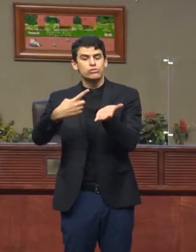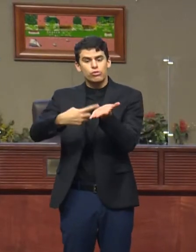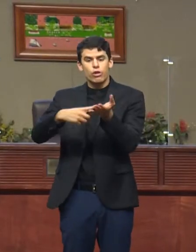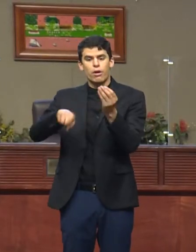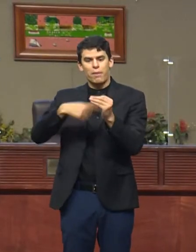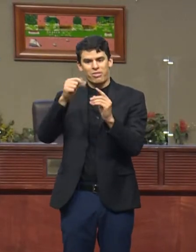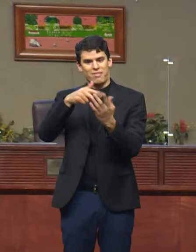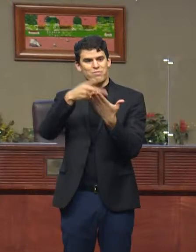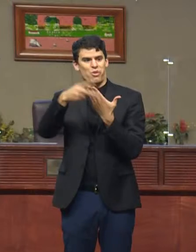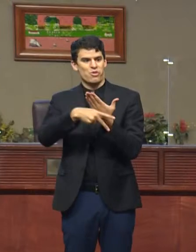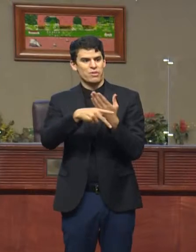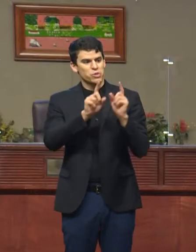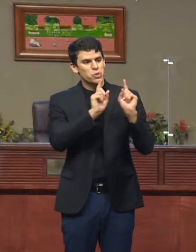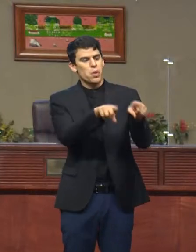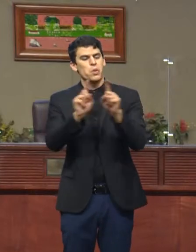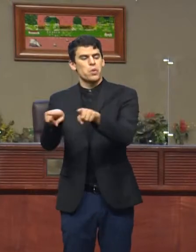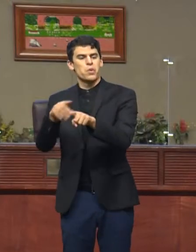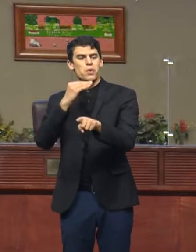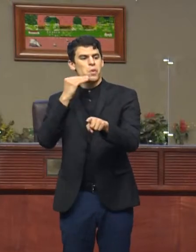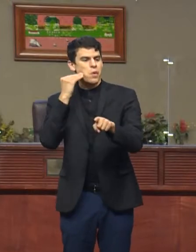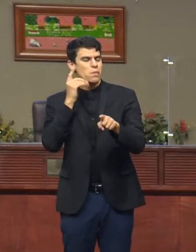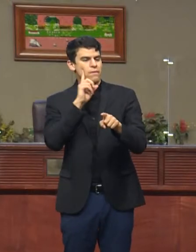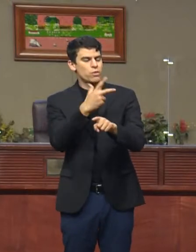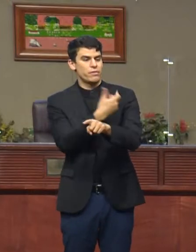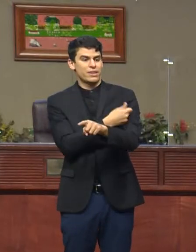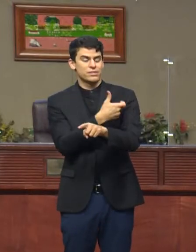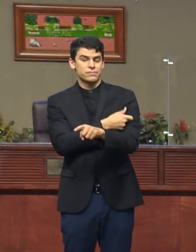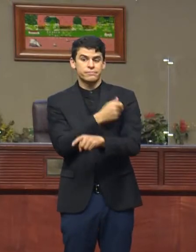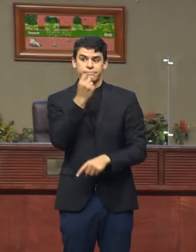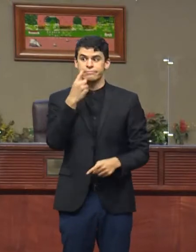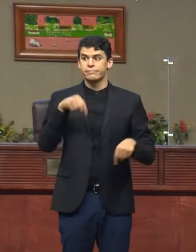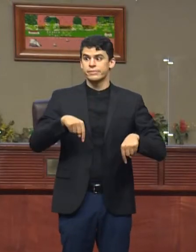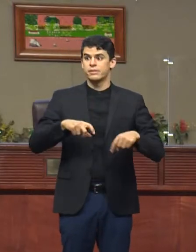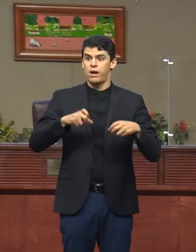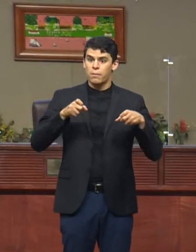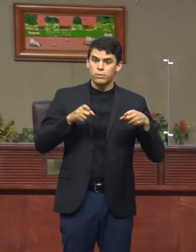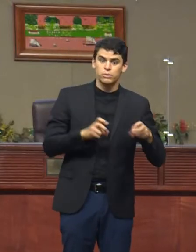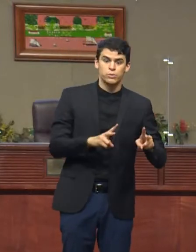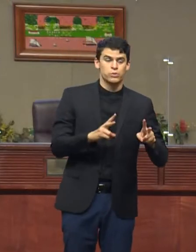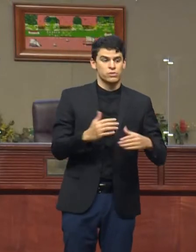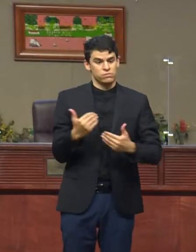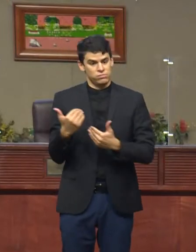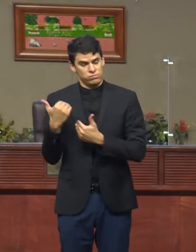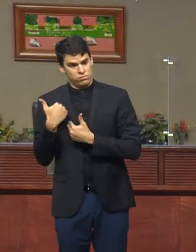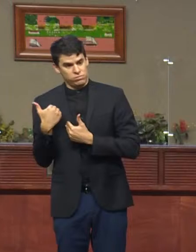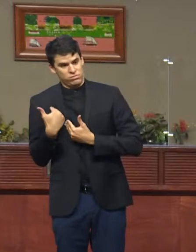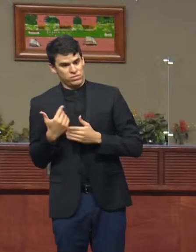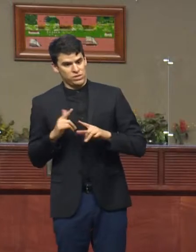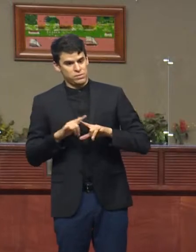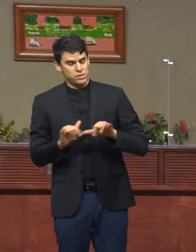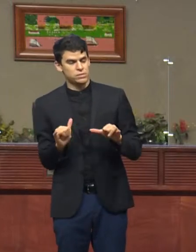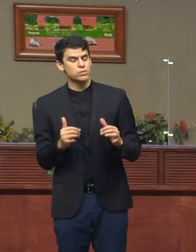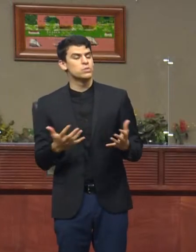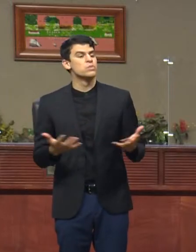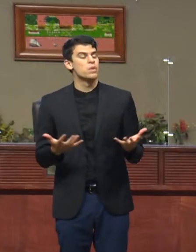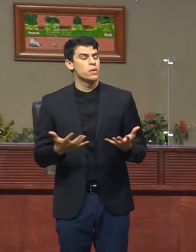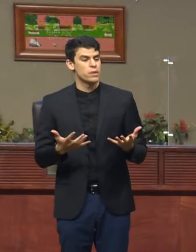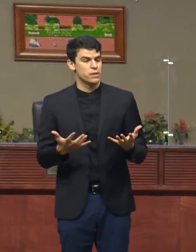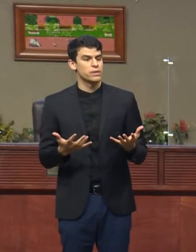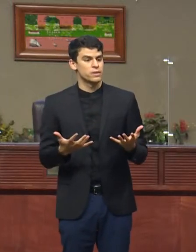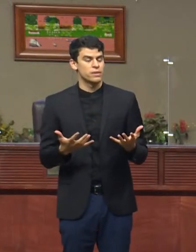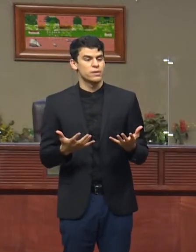Again, we have this opportunity and this responsibility to drive up